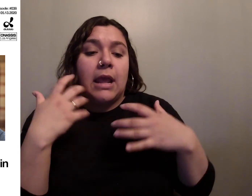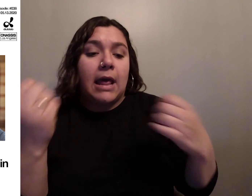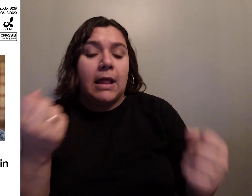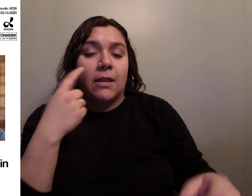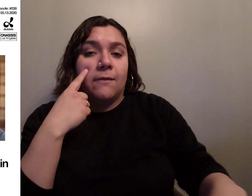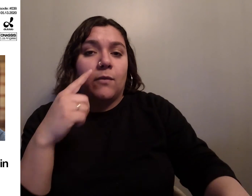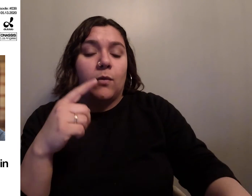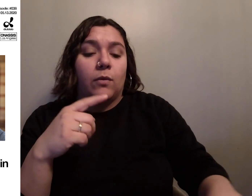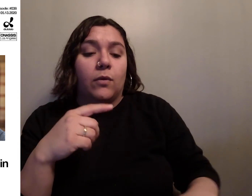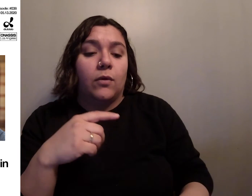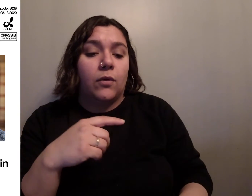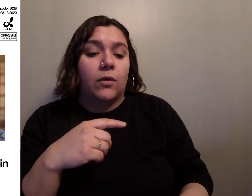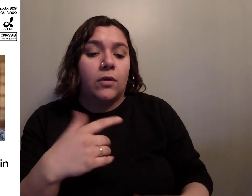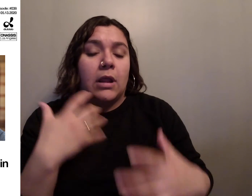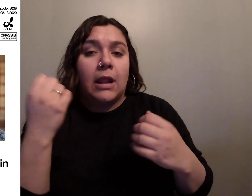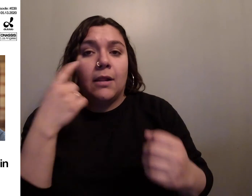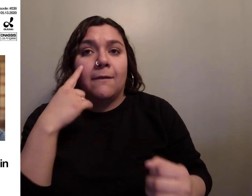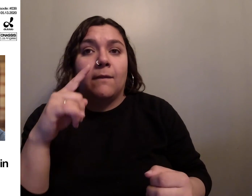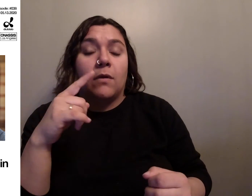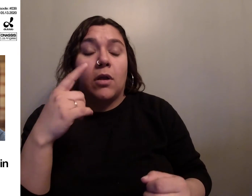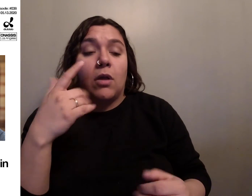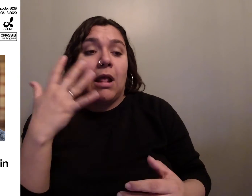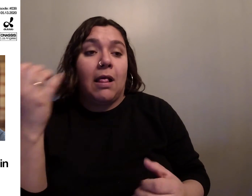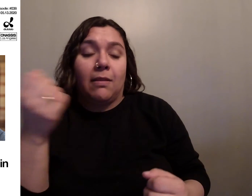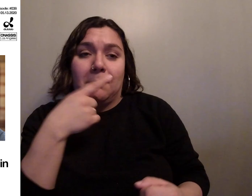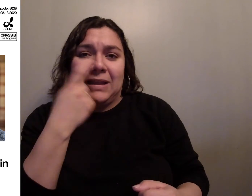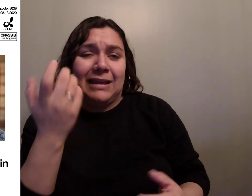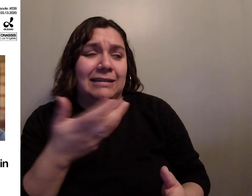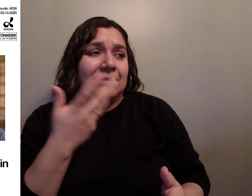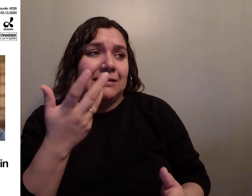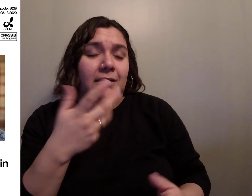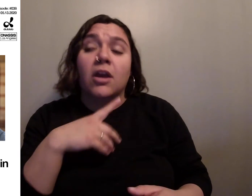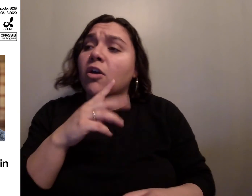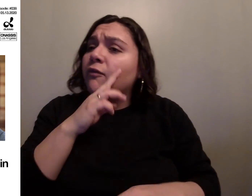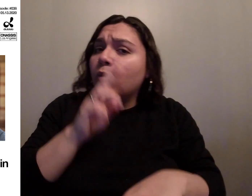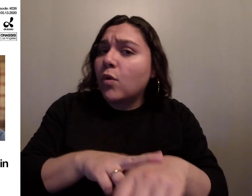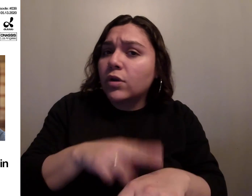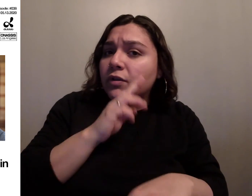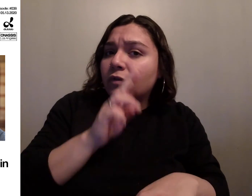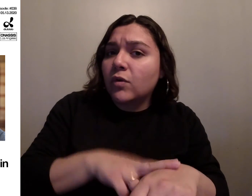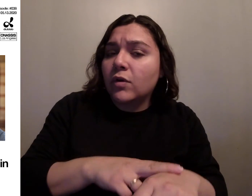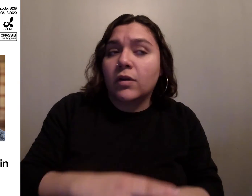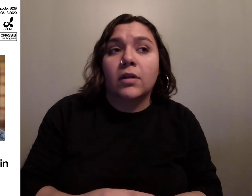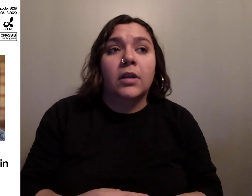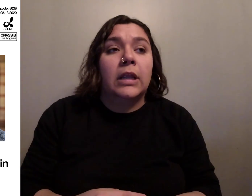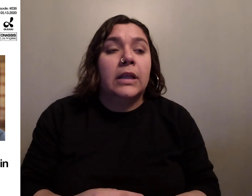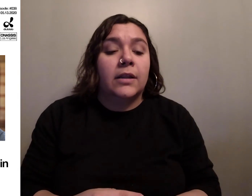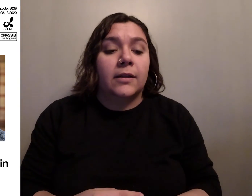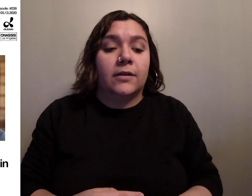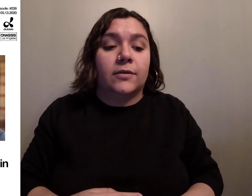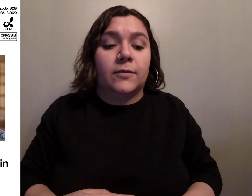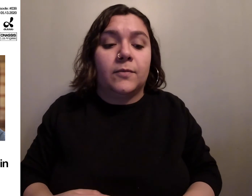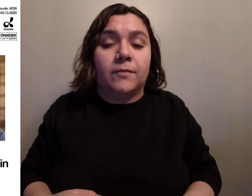not risking people's health for just because. Oh, of course.